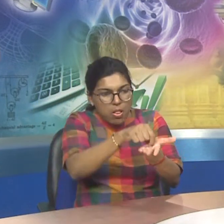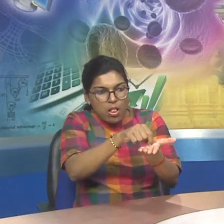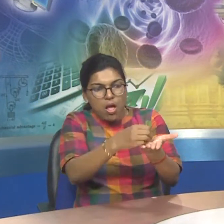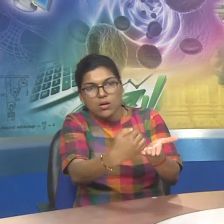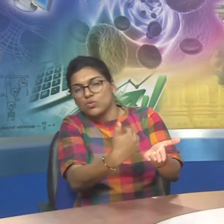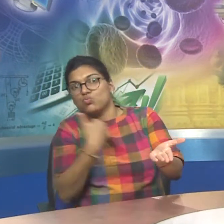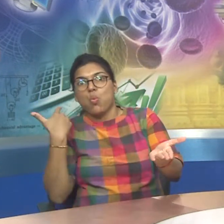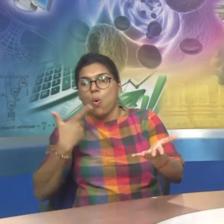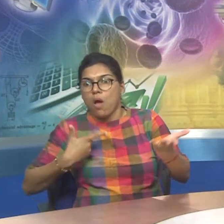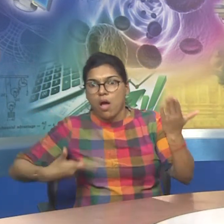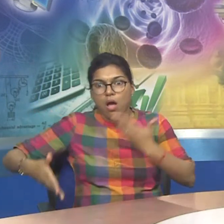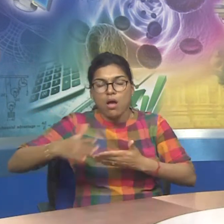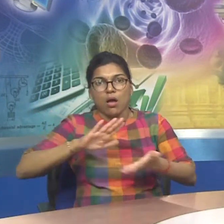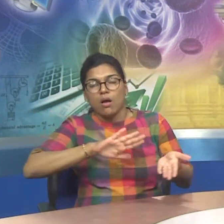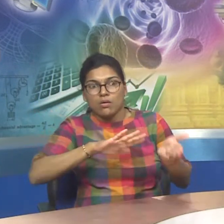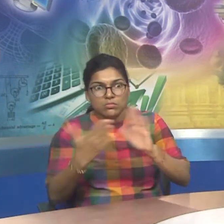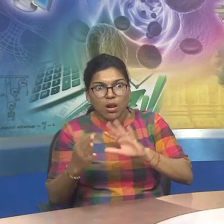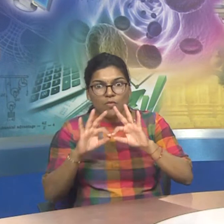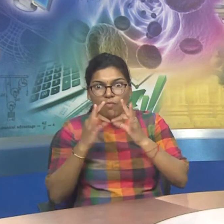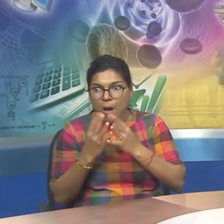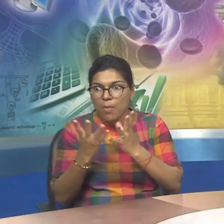pay no attention, or